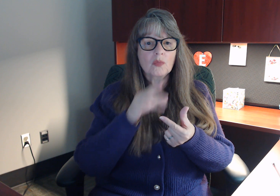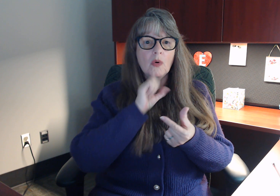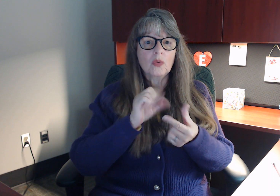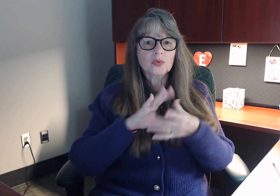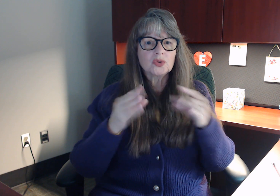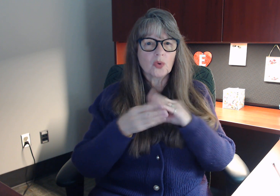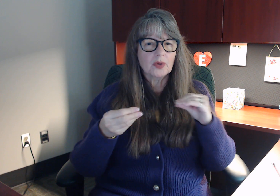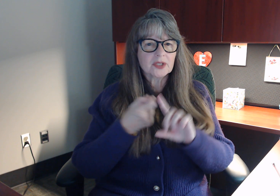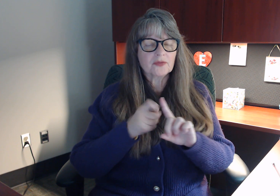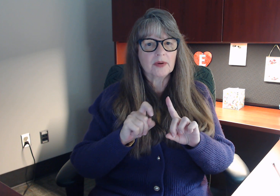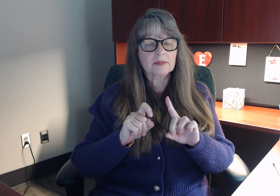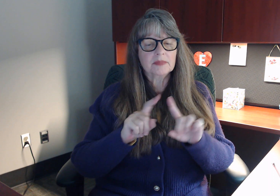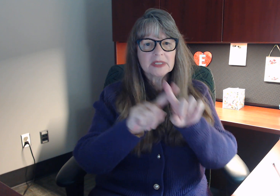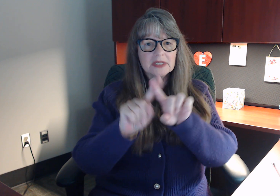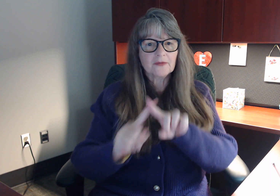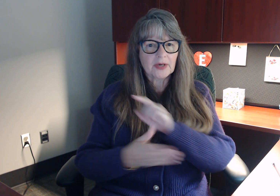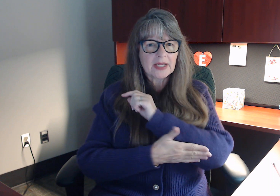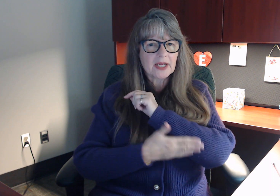Old stories from different